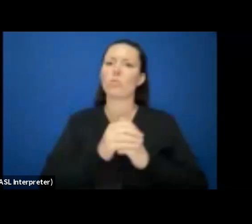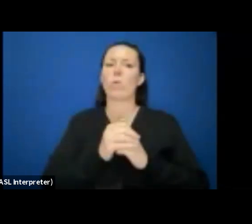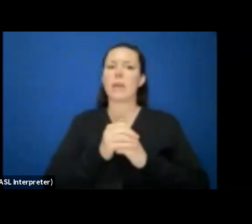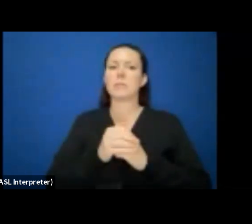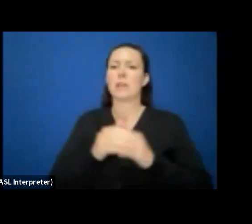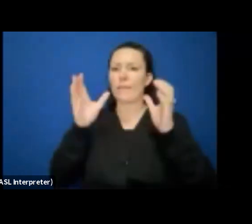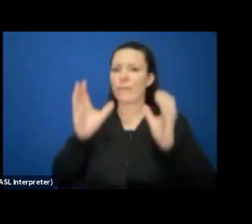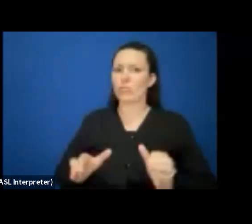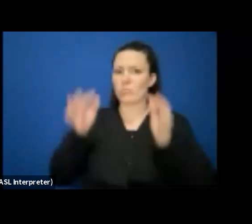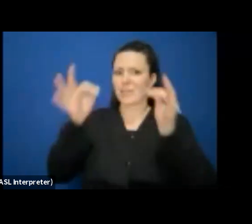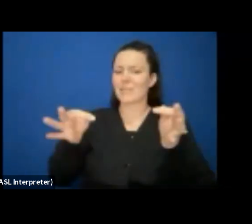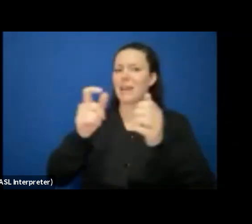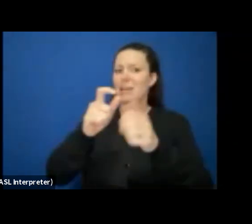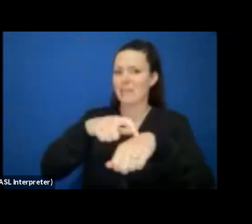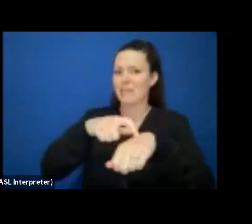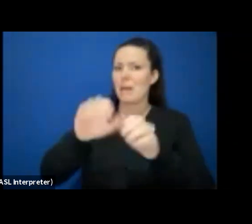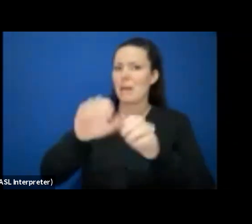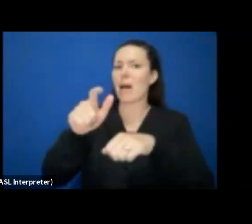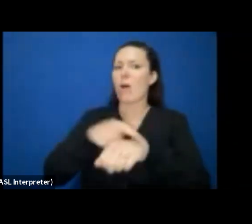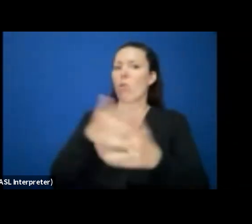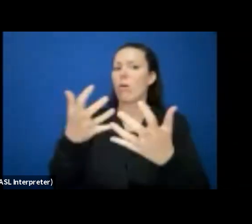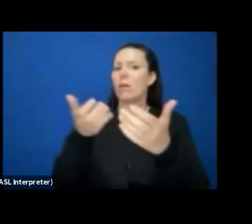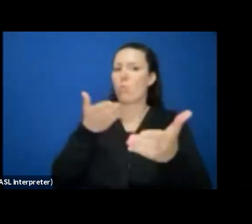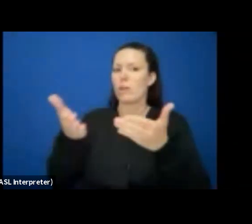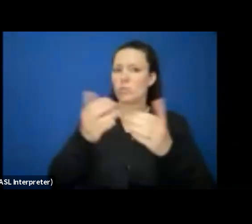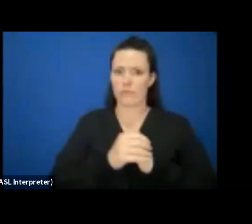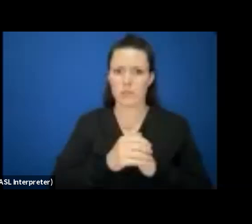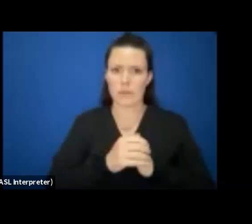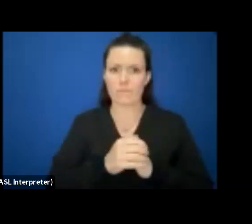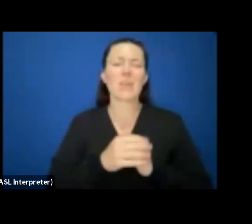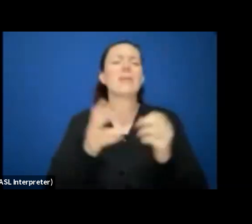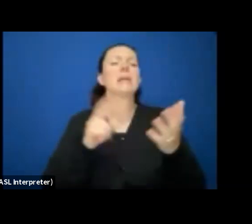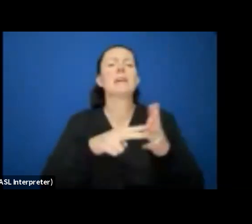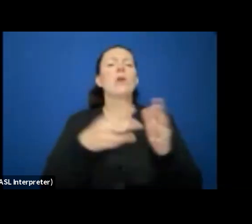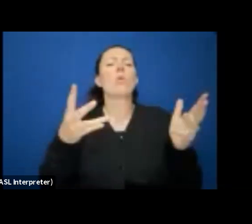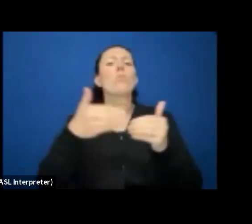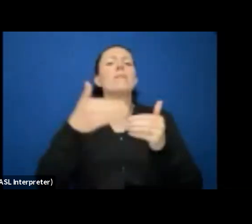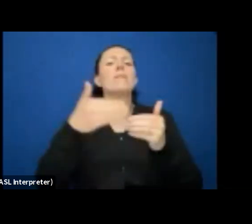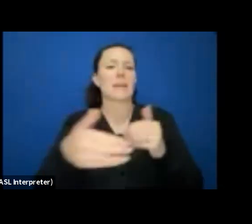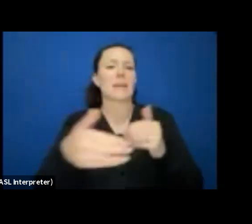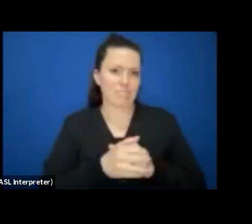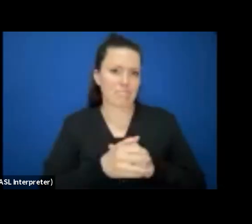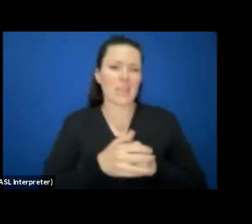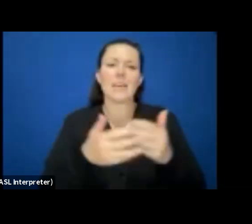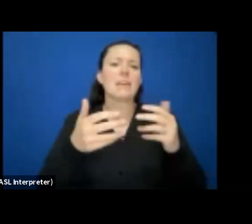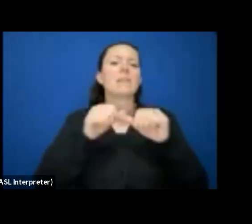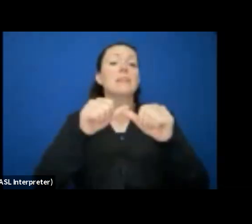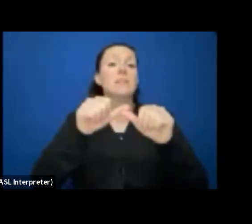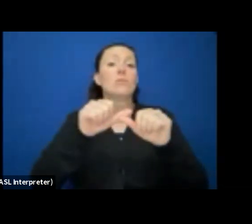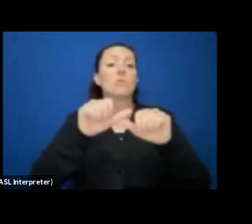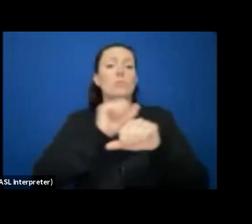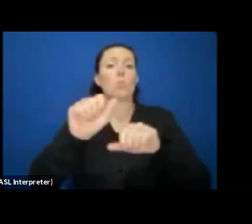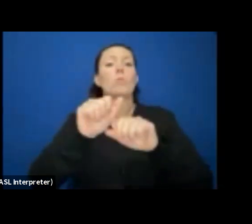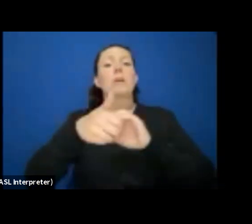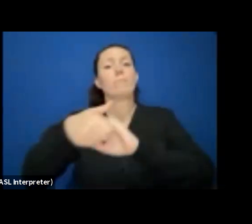for how long they want services. So what was next for us? Continue working in partnerships, going to